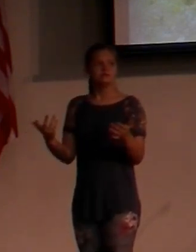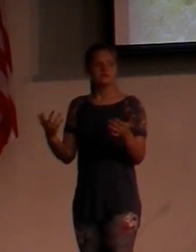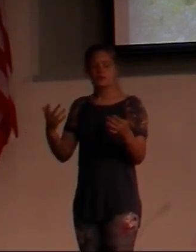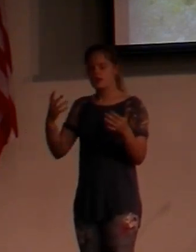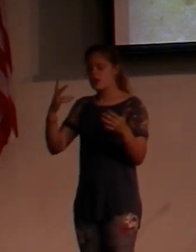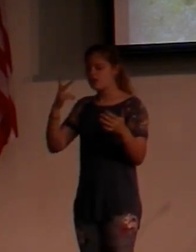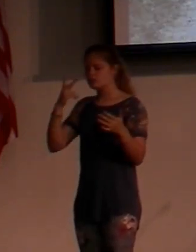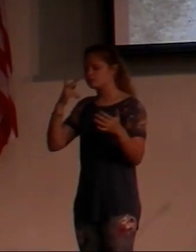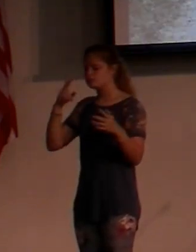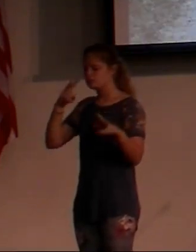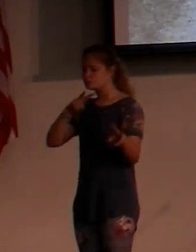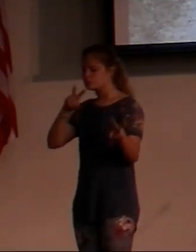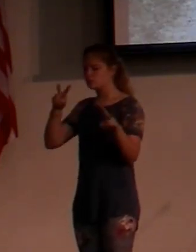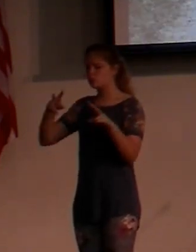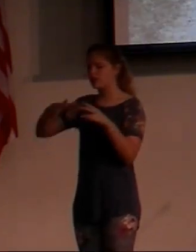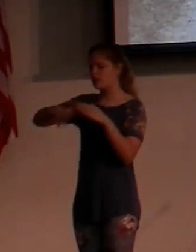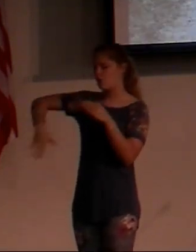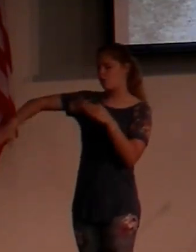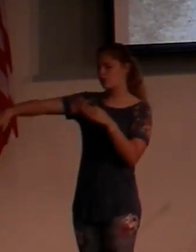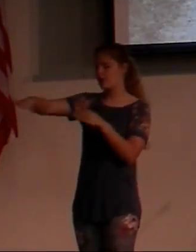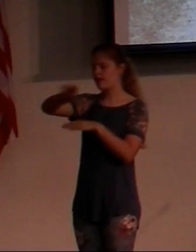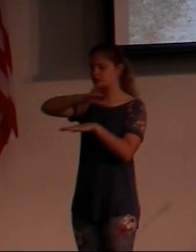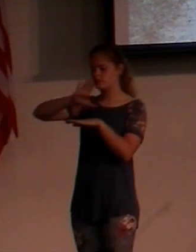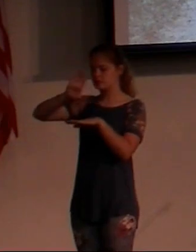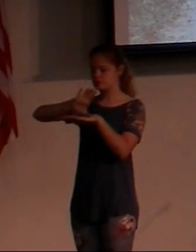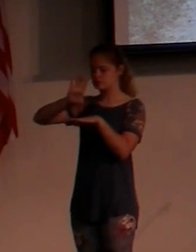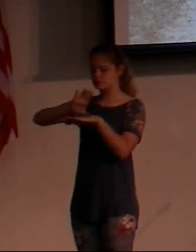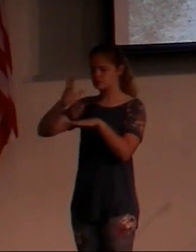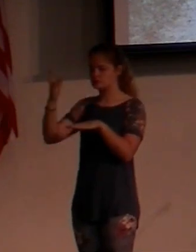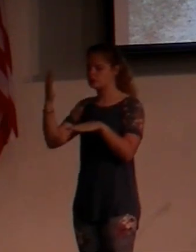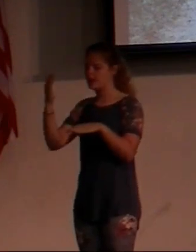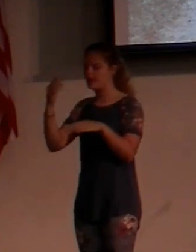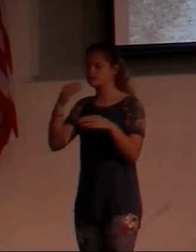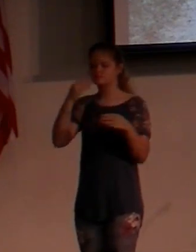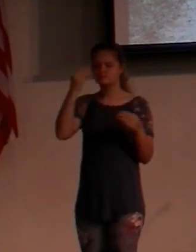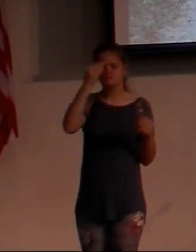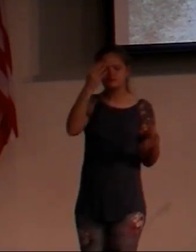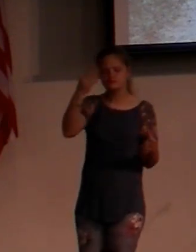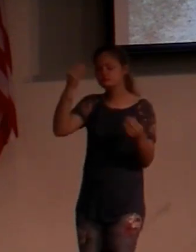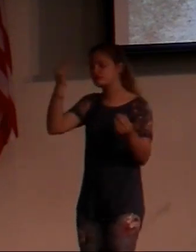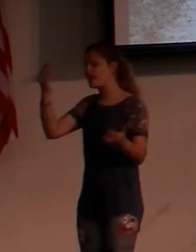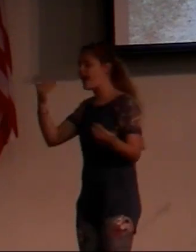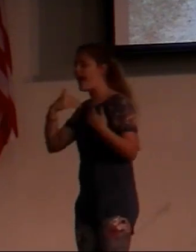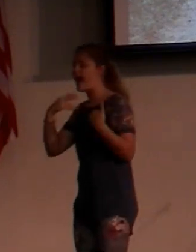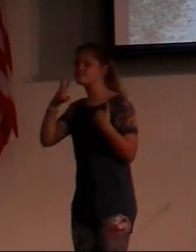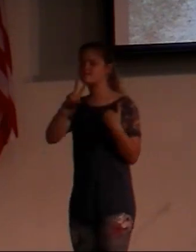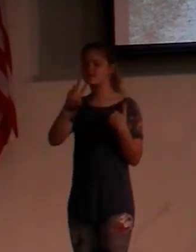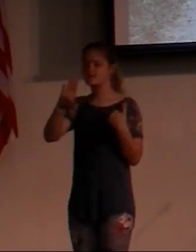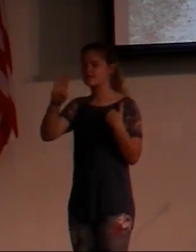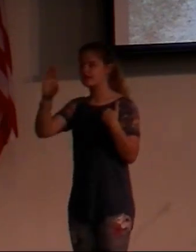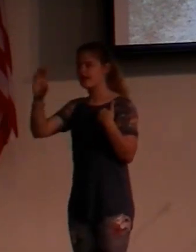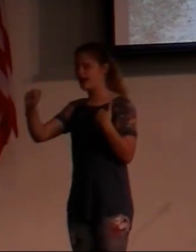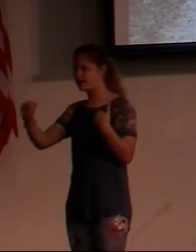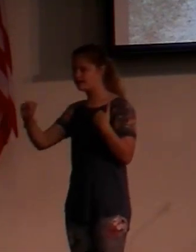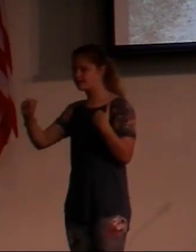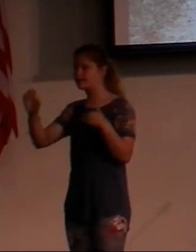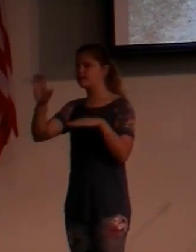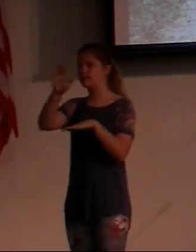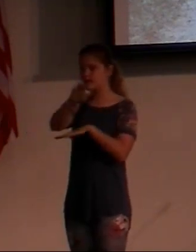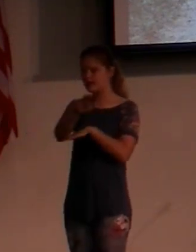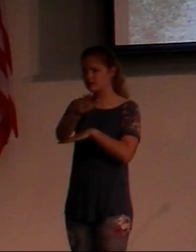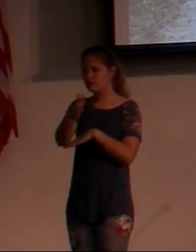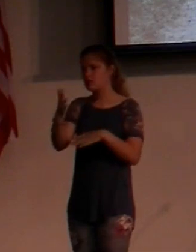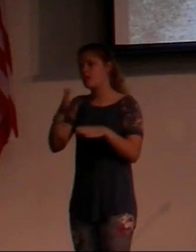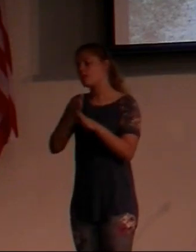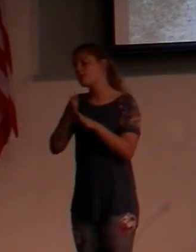the church building, letting them know that we're going to have a vacation Bible school in the evenings. But mainly, we're just there to see how